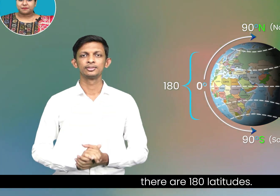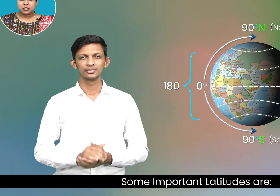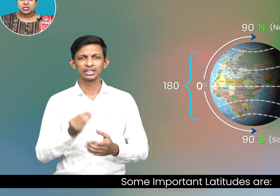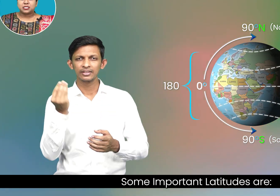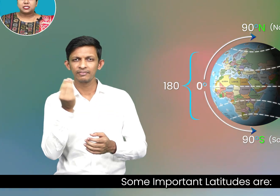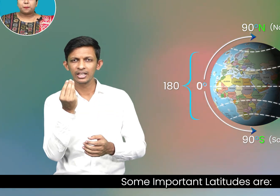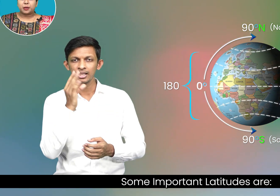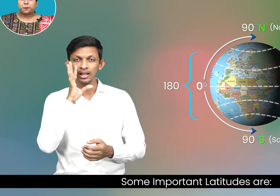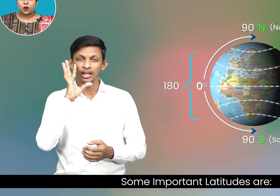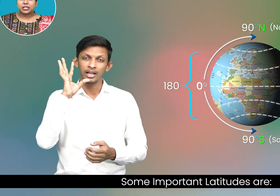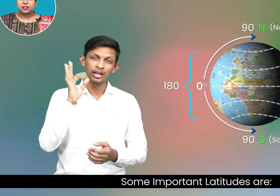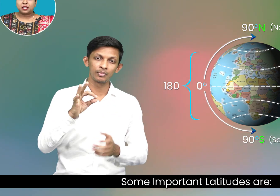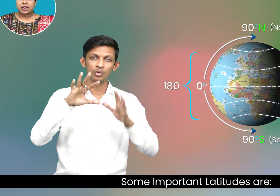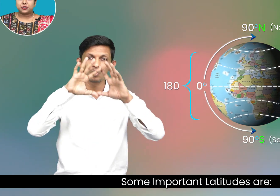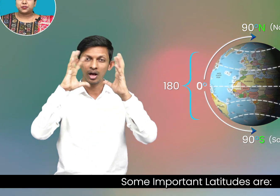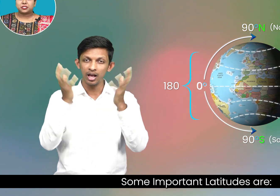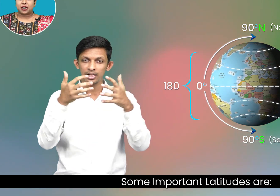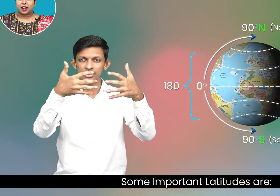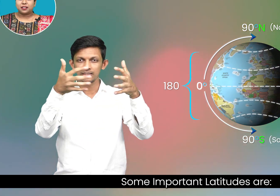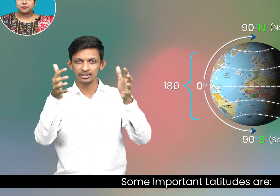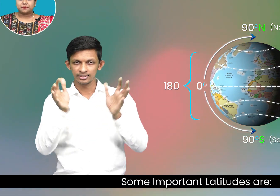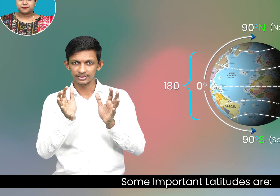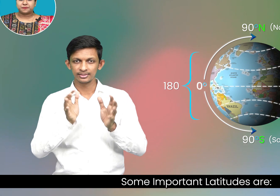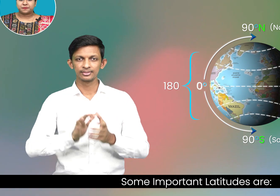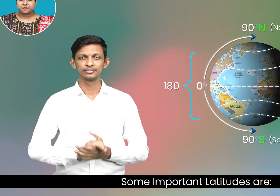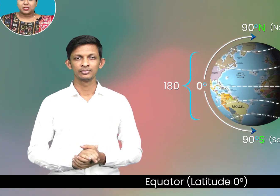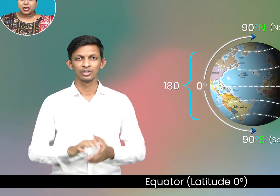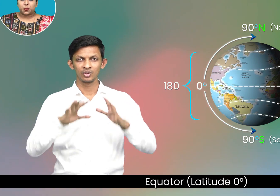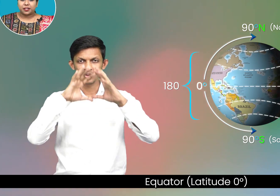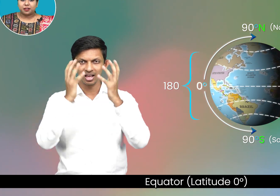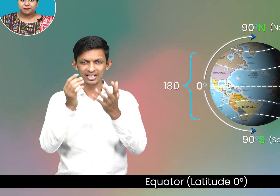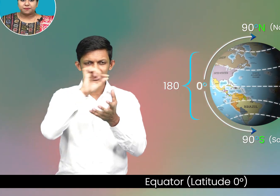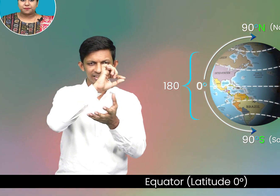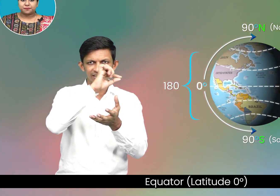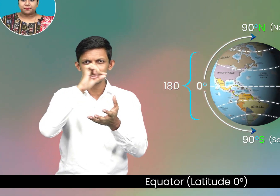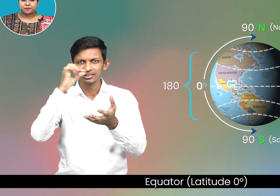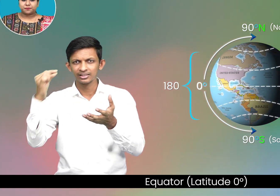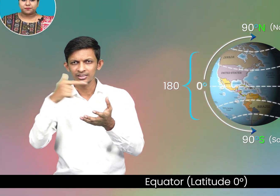Some important latitudes are equator,